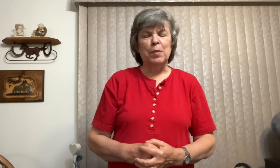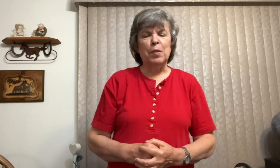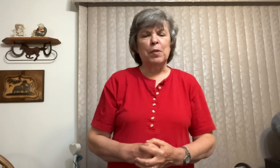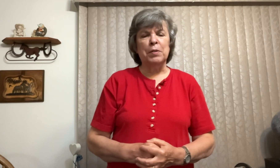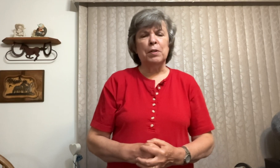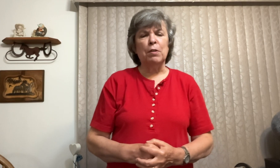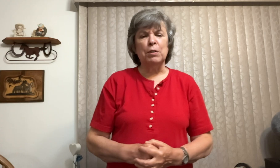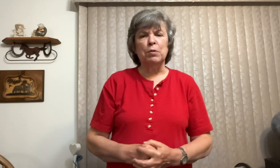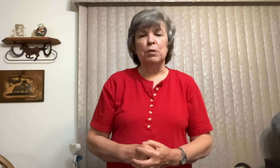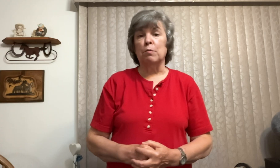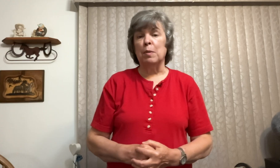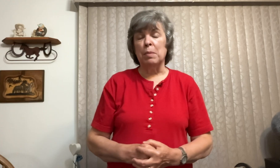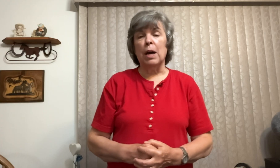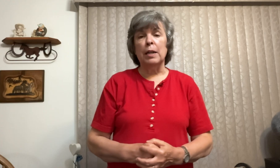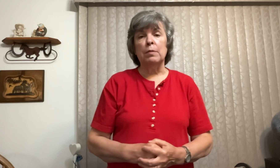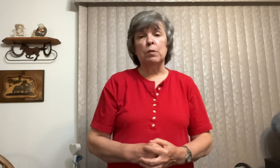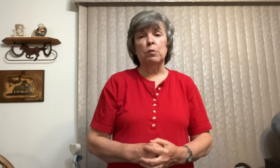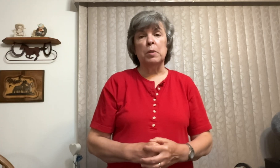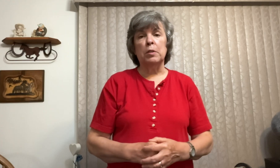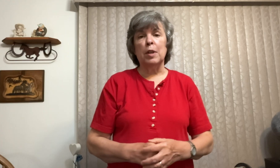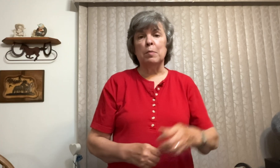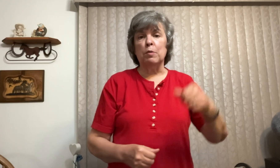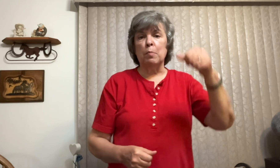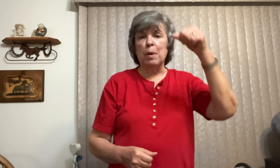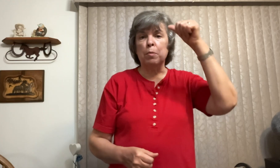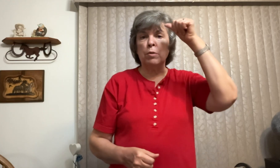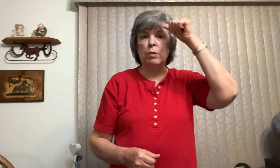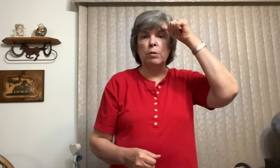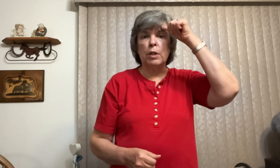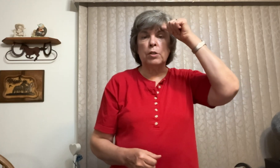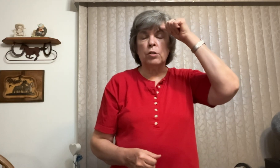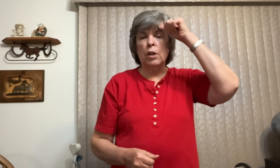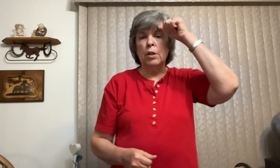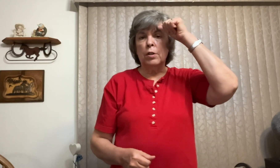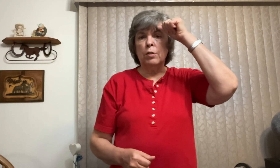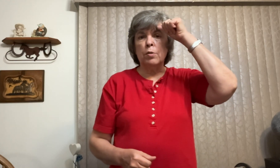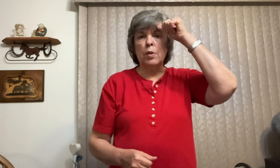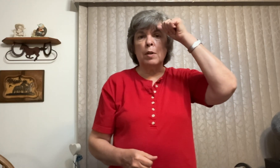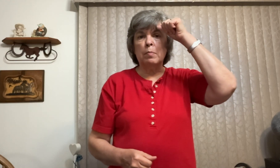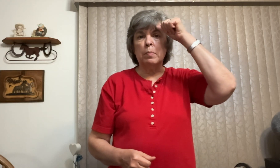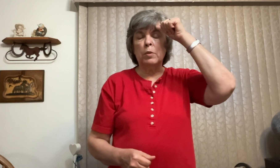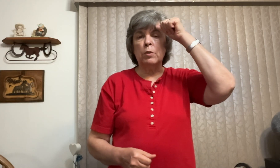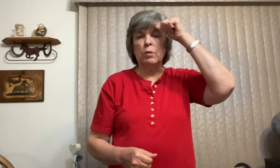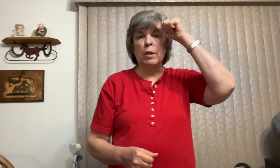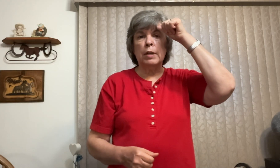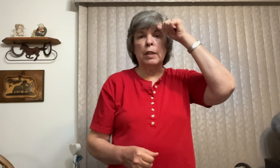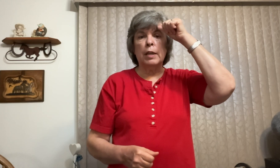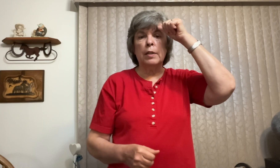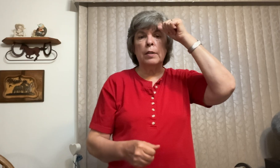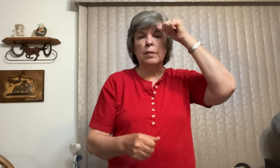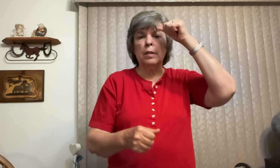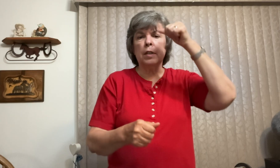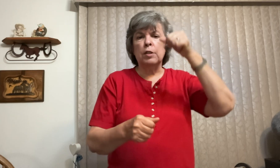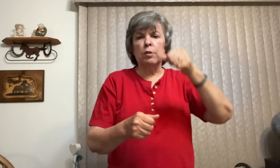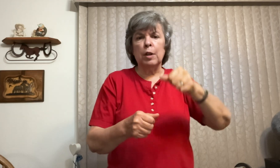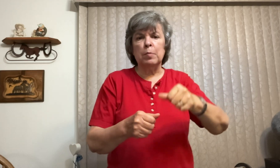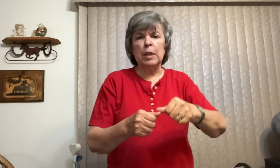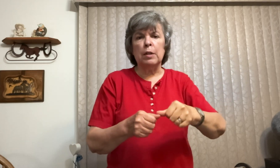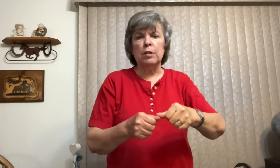the song uses remind, which would be the same as remember. So you touch your thumb to your head like this, and then you come down onto your